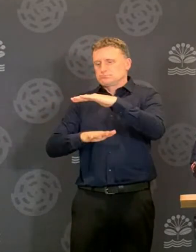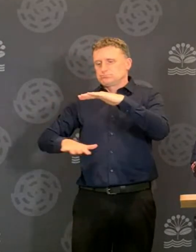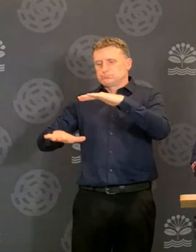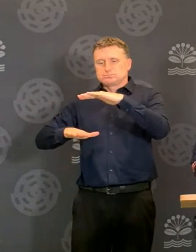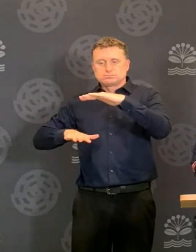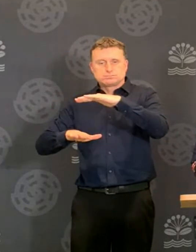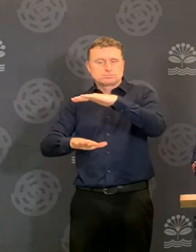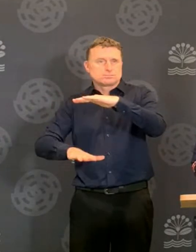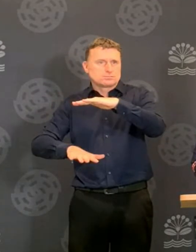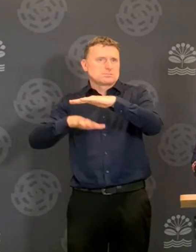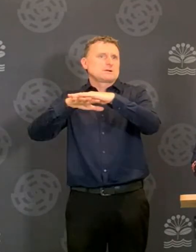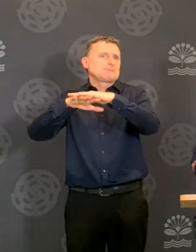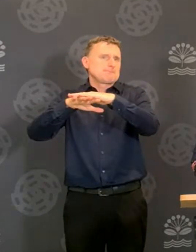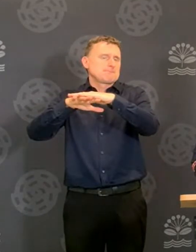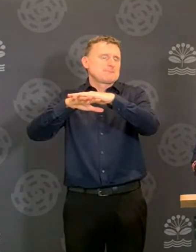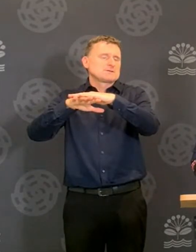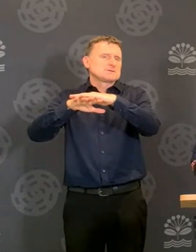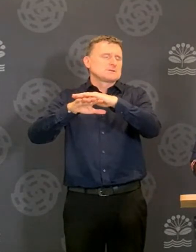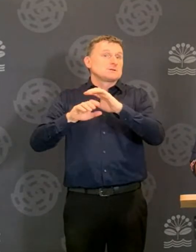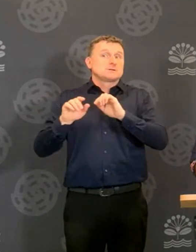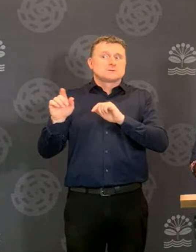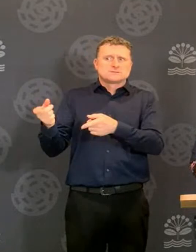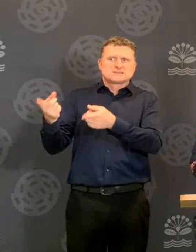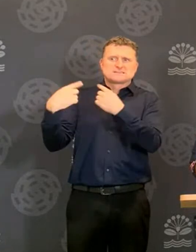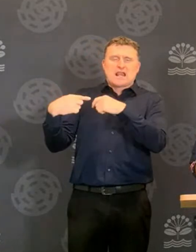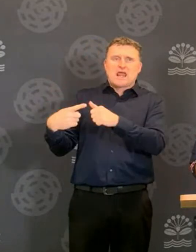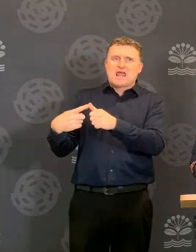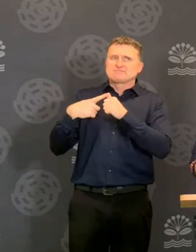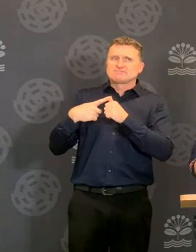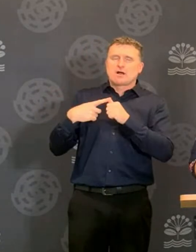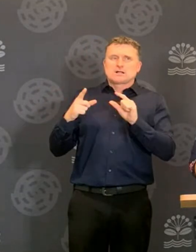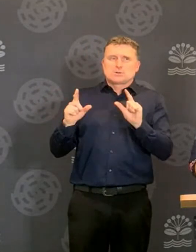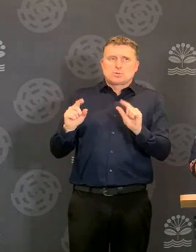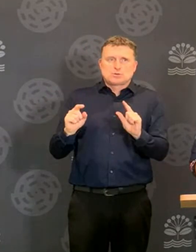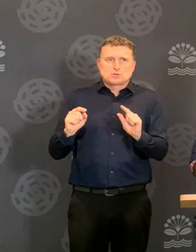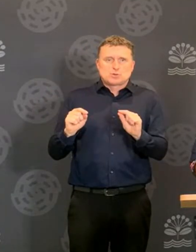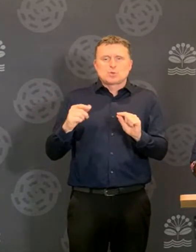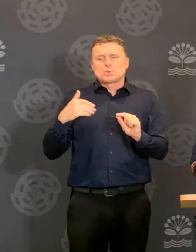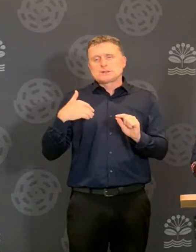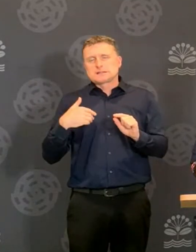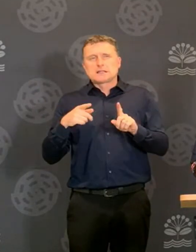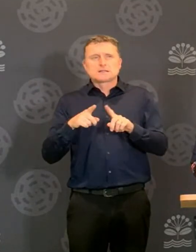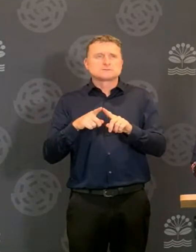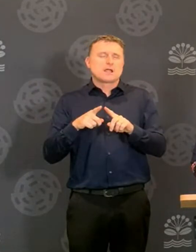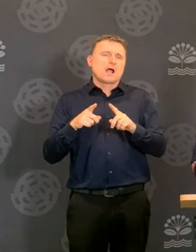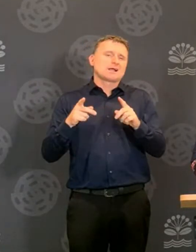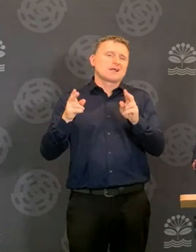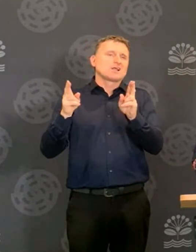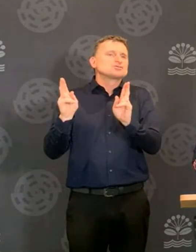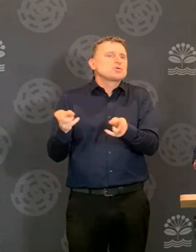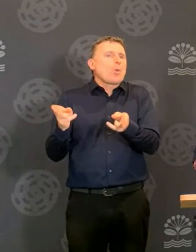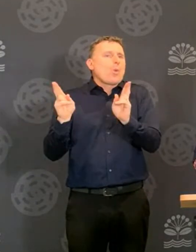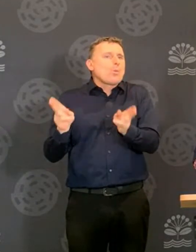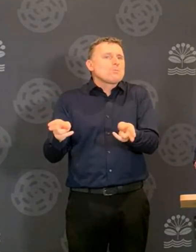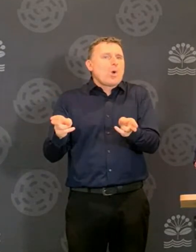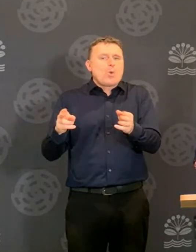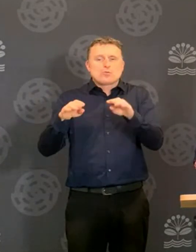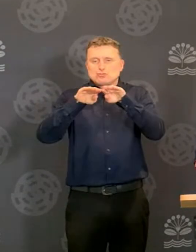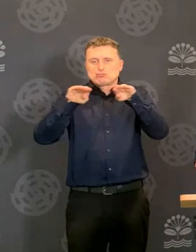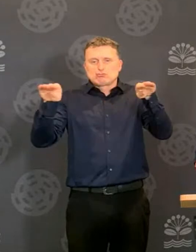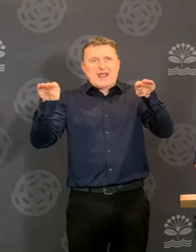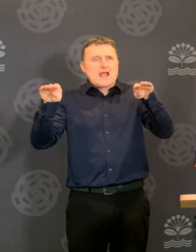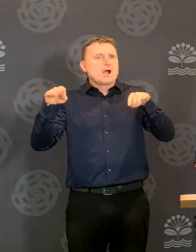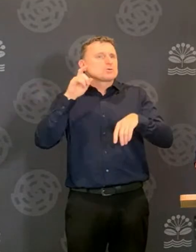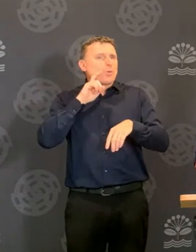The advice that we've received at this time is that whilst it will take time to get back to sort of normal groundwater levels,